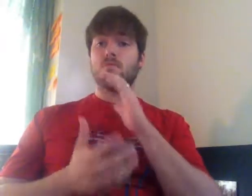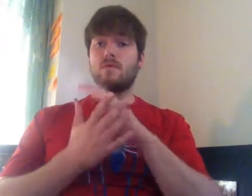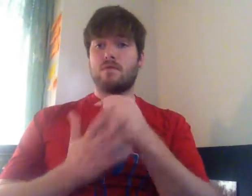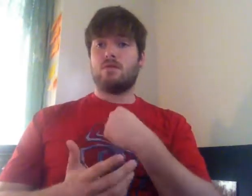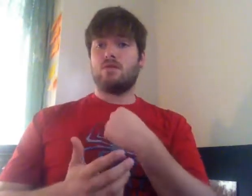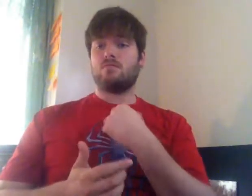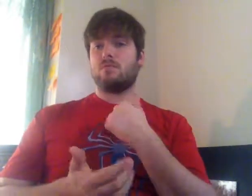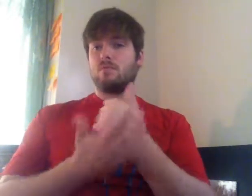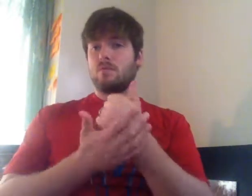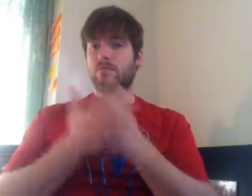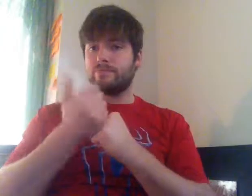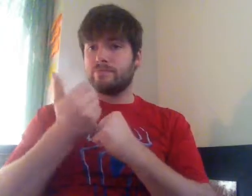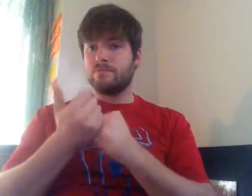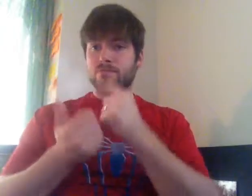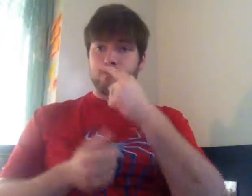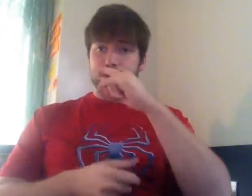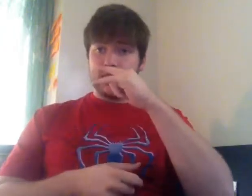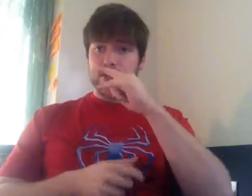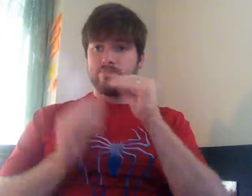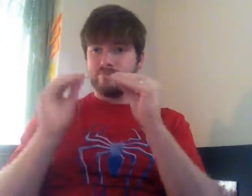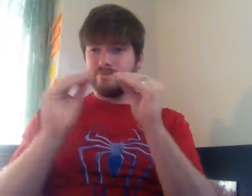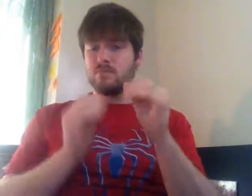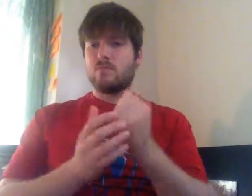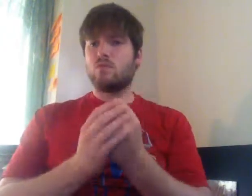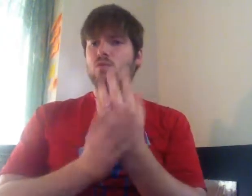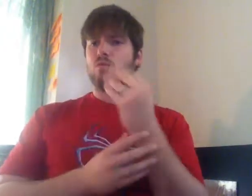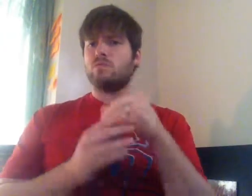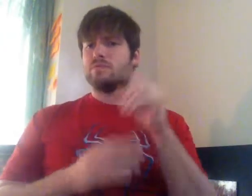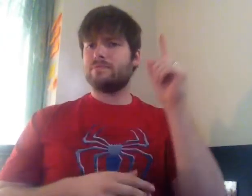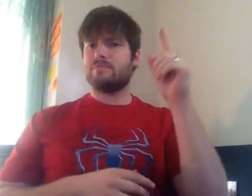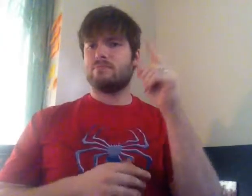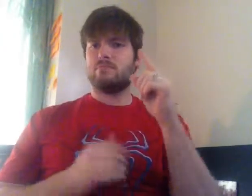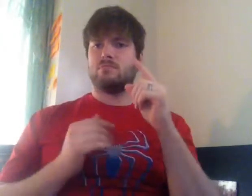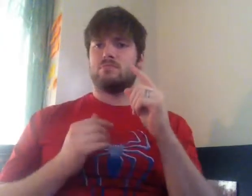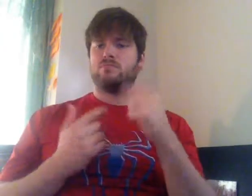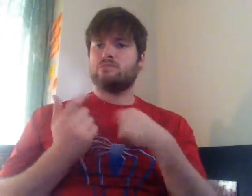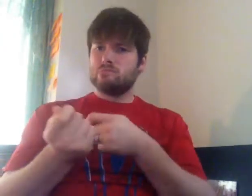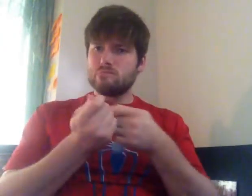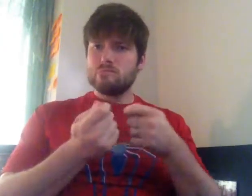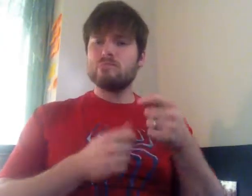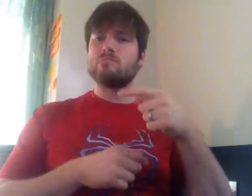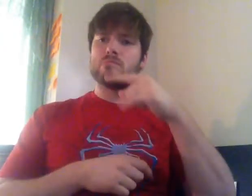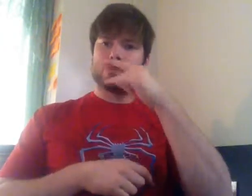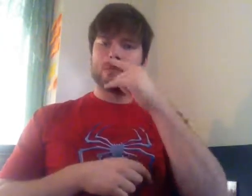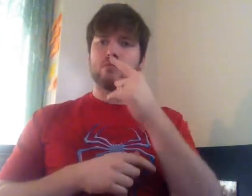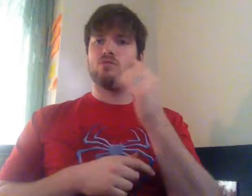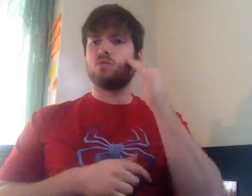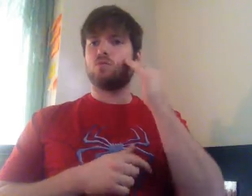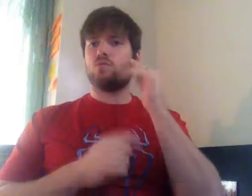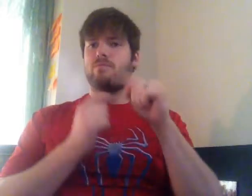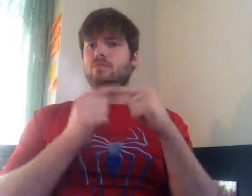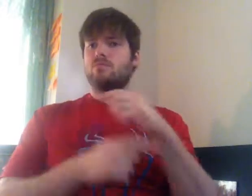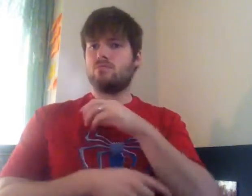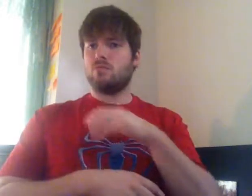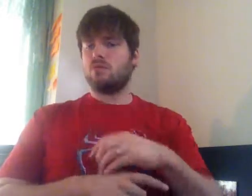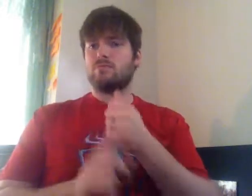days. Really getting a break from the onslaught of rainfall that we saw in May. Of course, we saw all the pictures of flooding, just a terrible